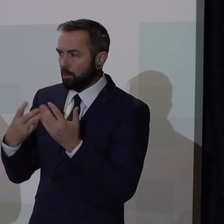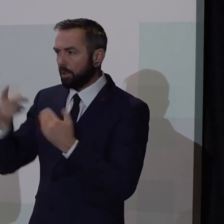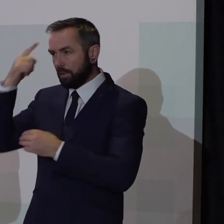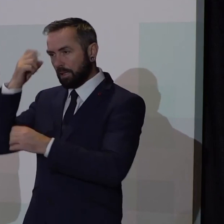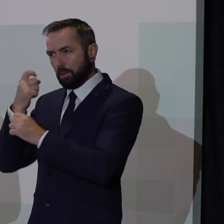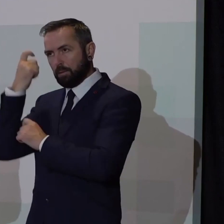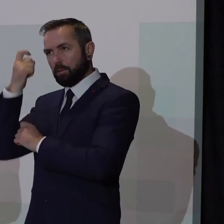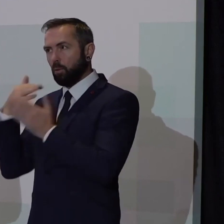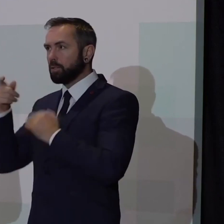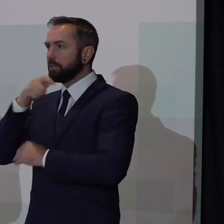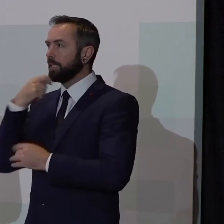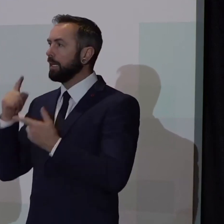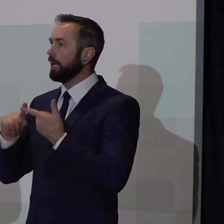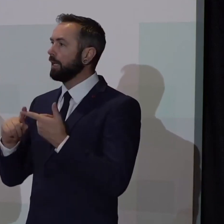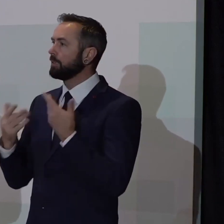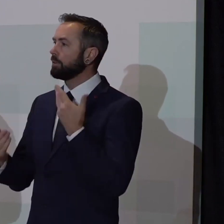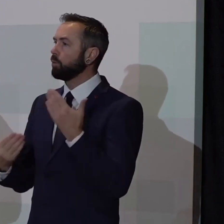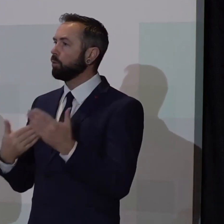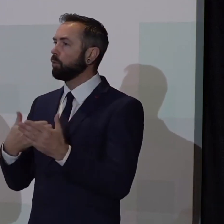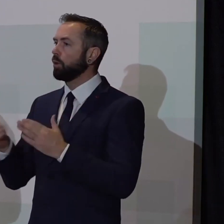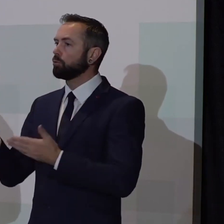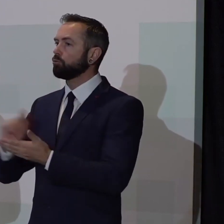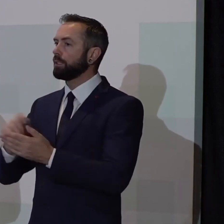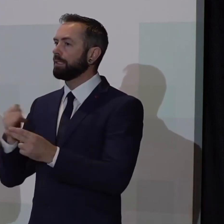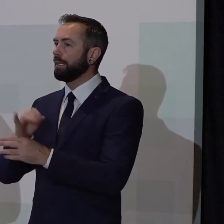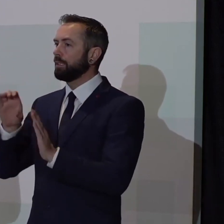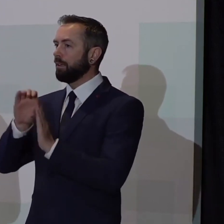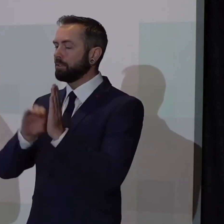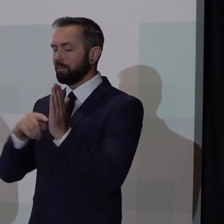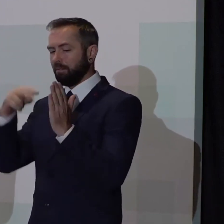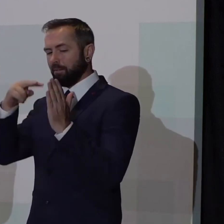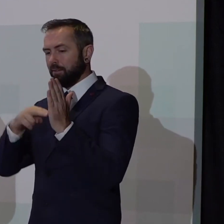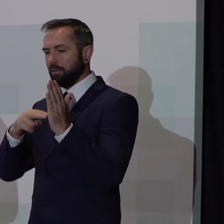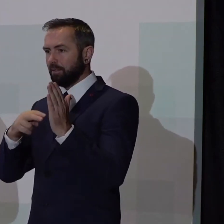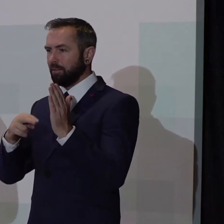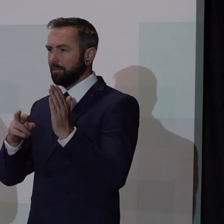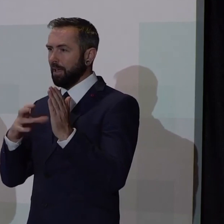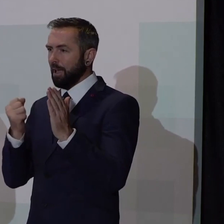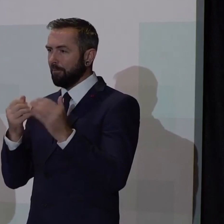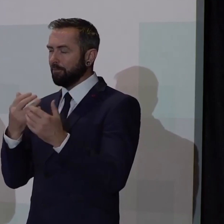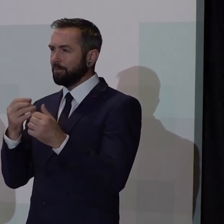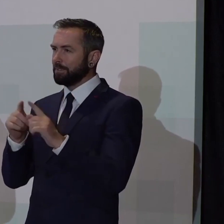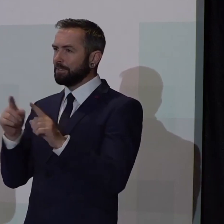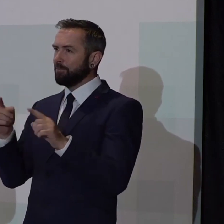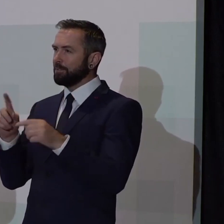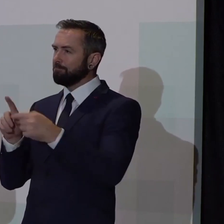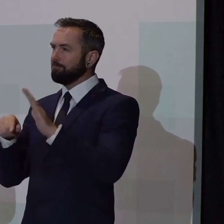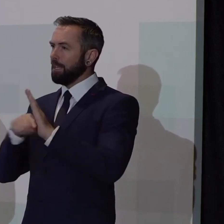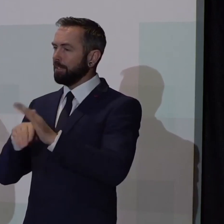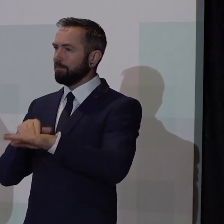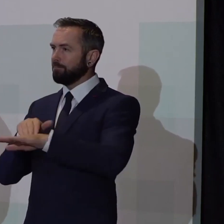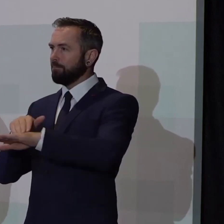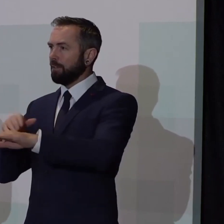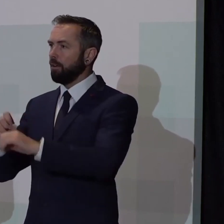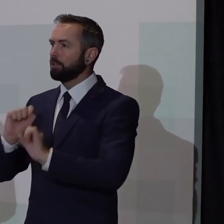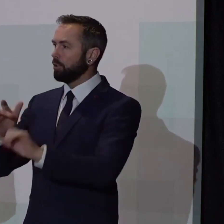said and how what's written in our constitution has perhaps totally unintended consequences on the lives that you lead.